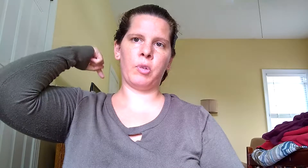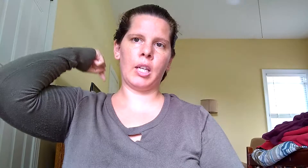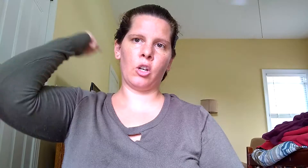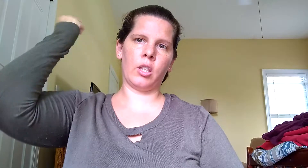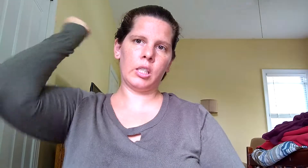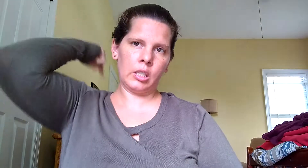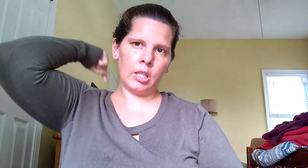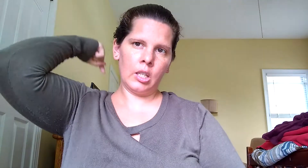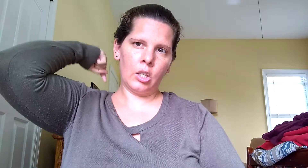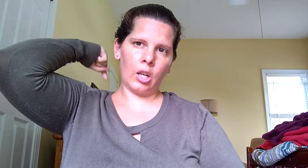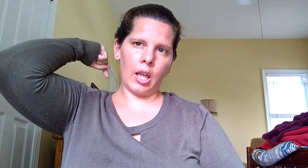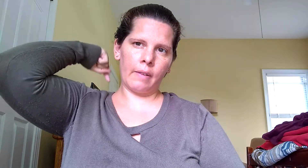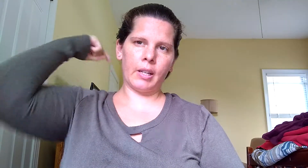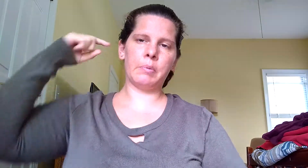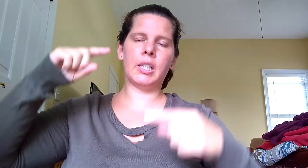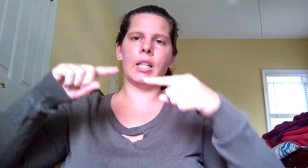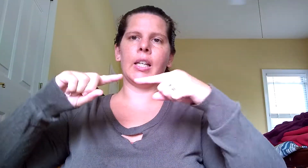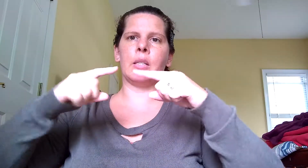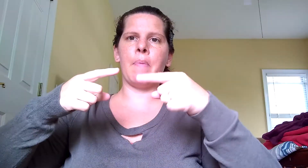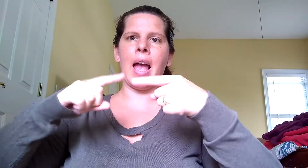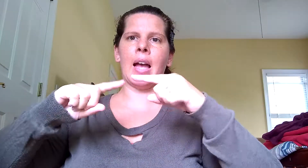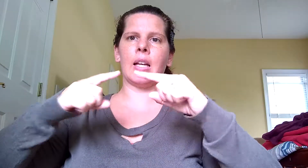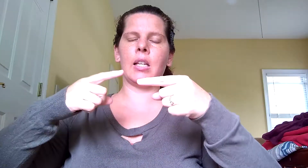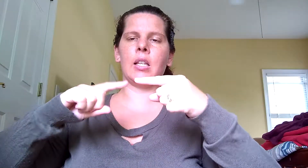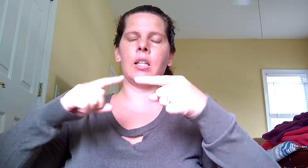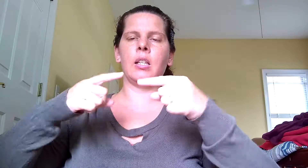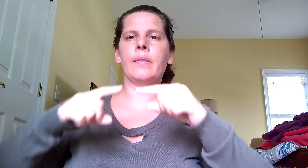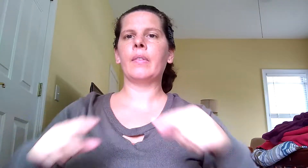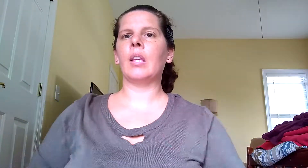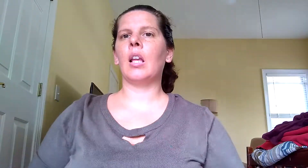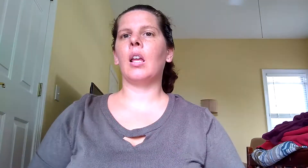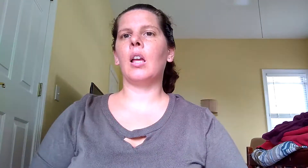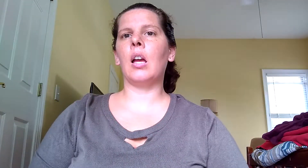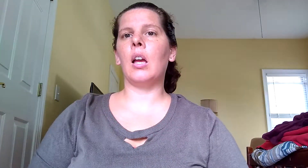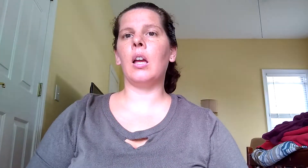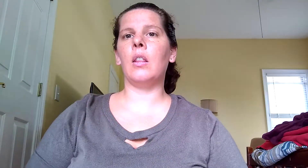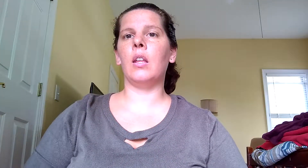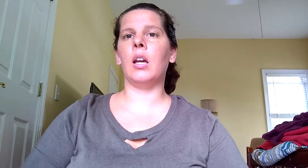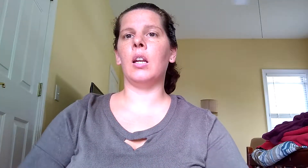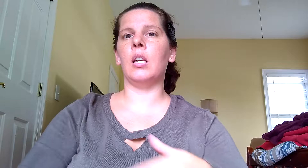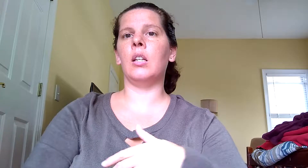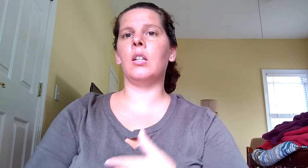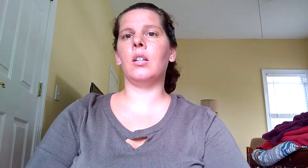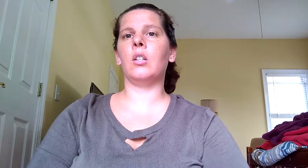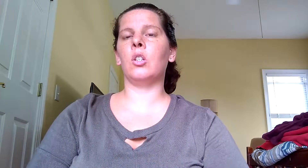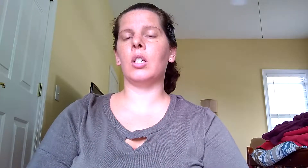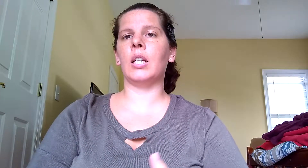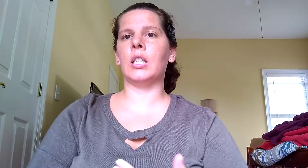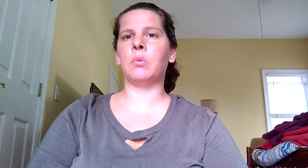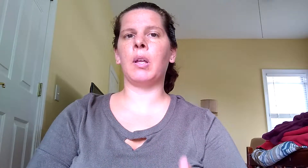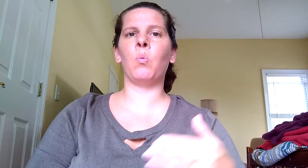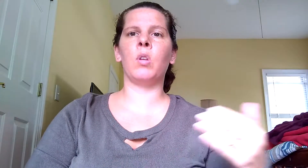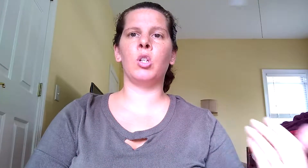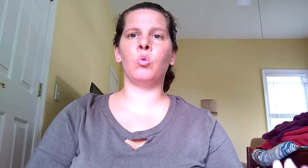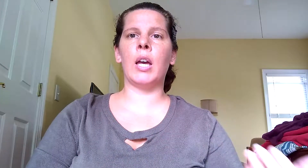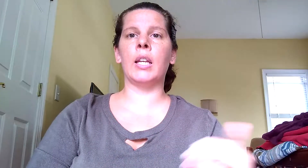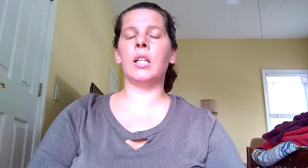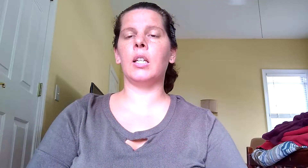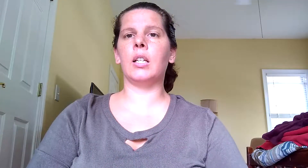area. This a lot of times indicates back. And then you can explain when you're ready